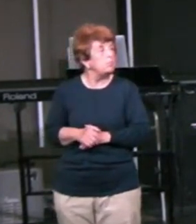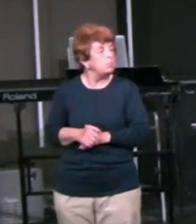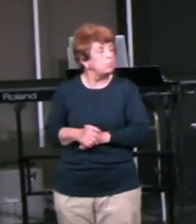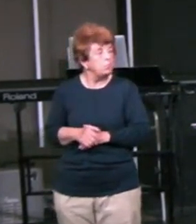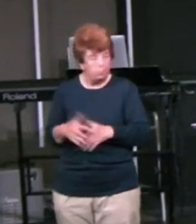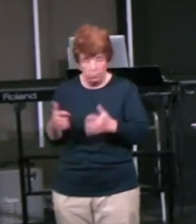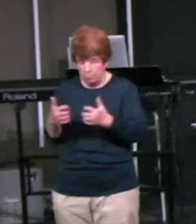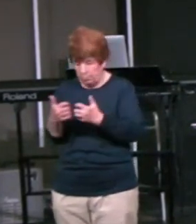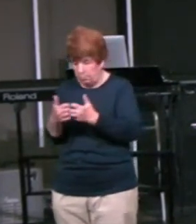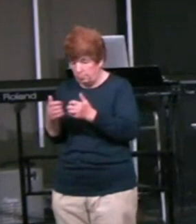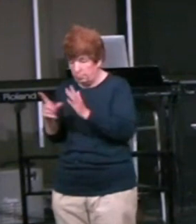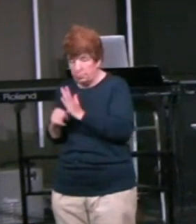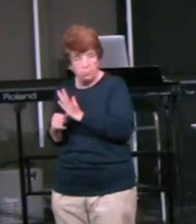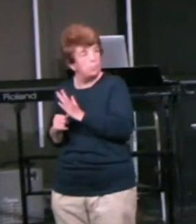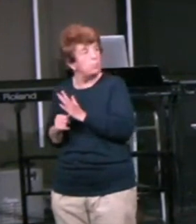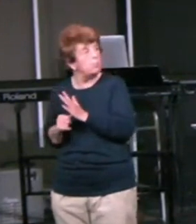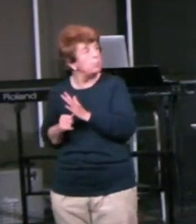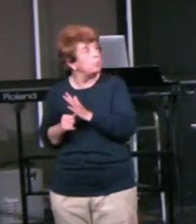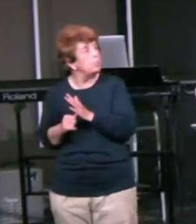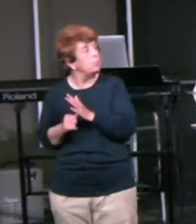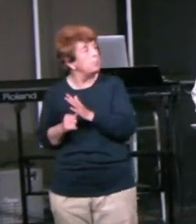And there were many times when